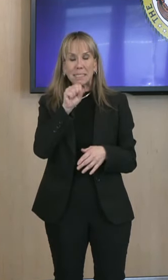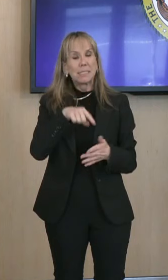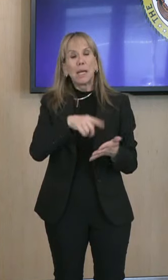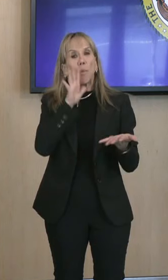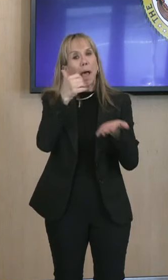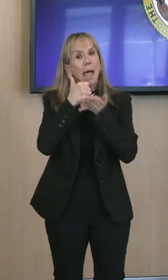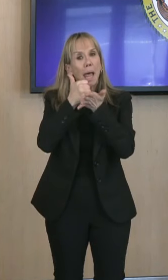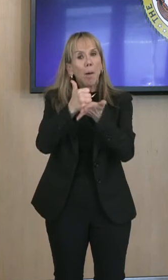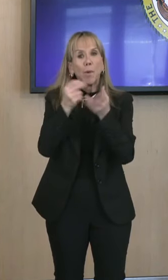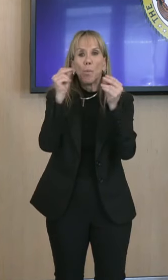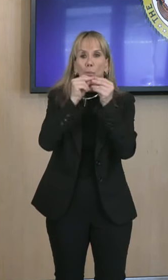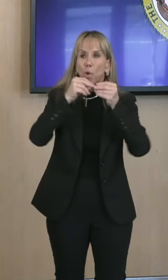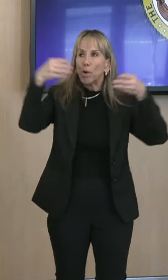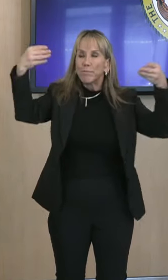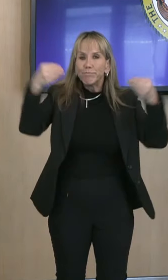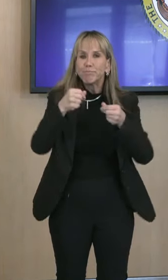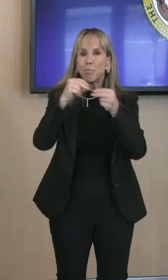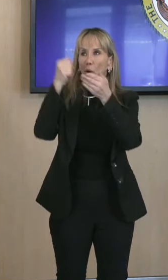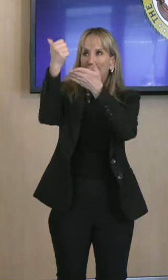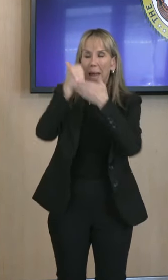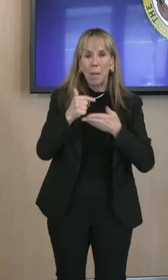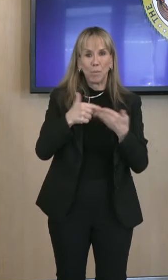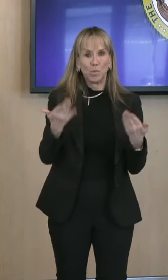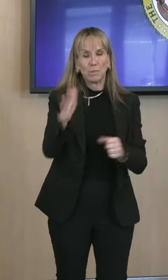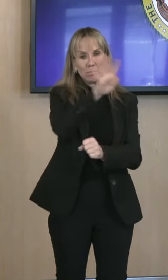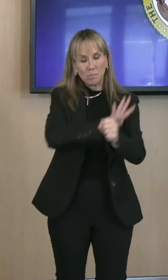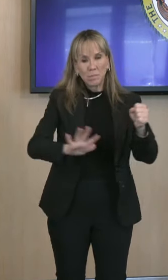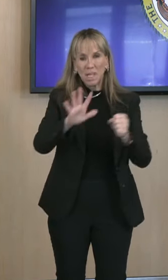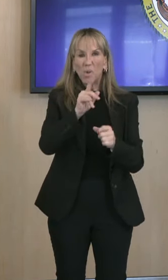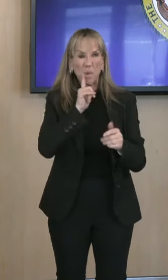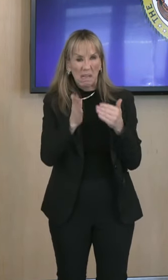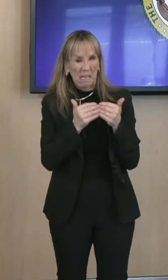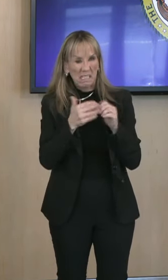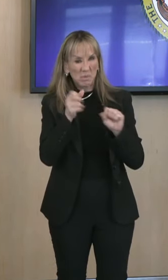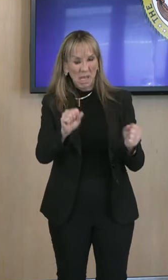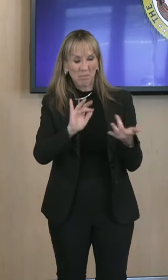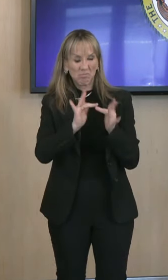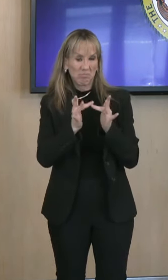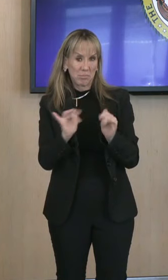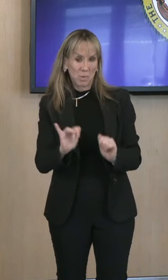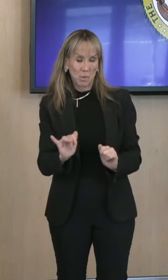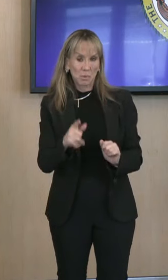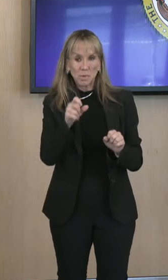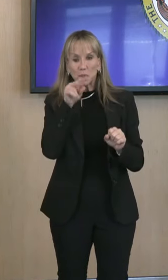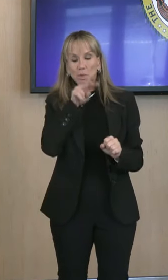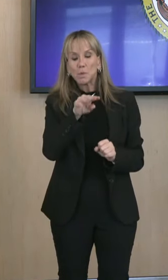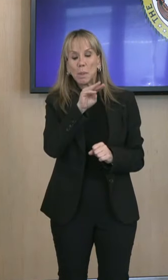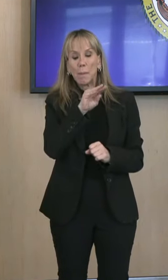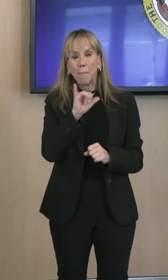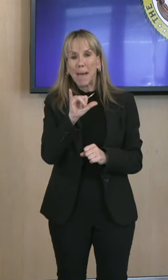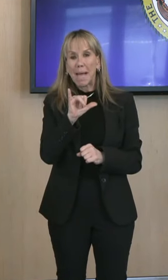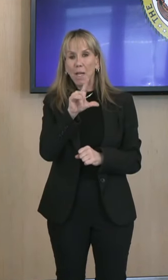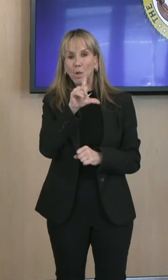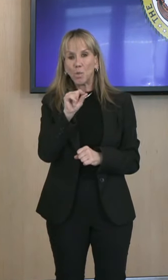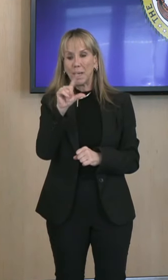to our region. And it's obviously very easy to fill out online. And all you need to do is visit